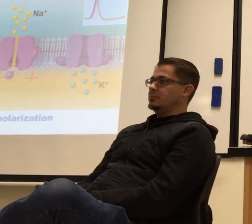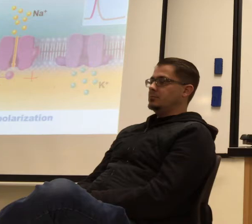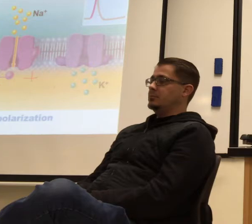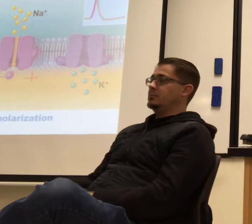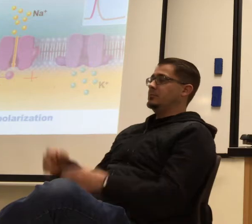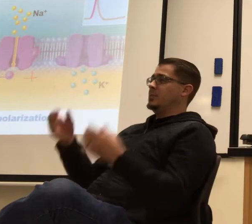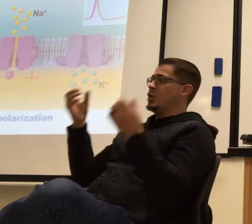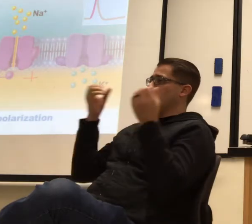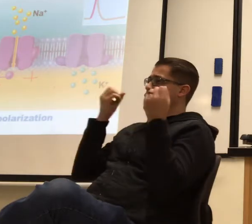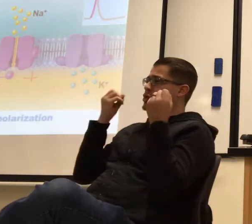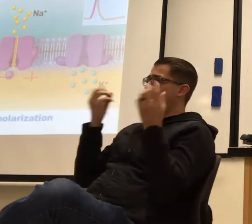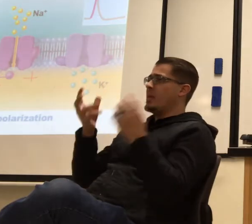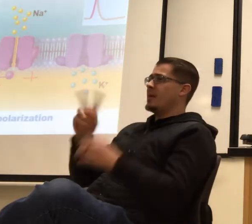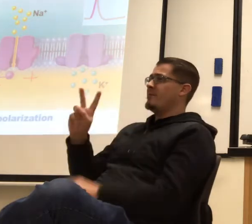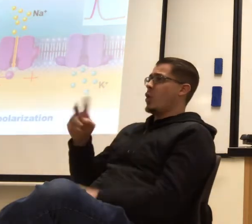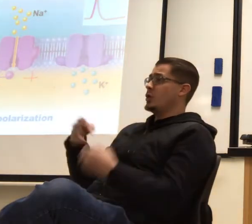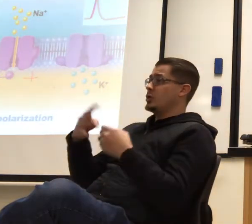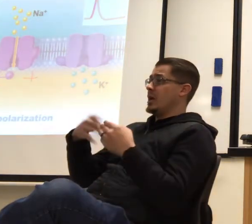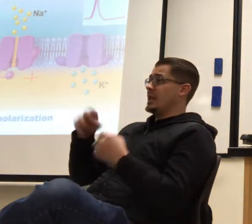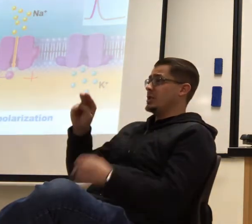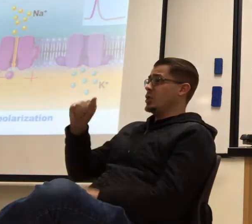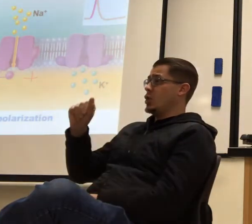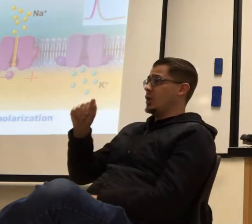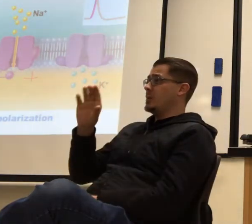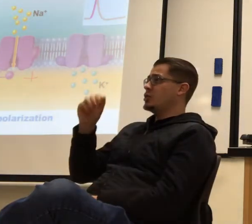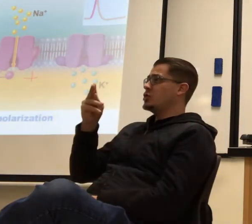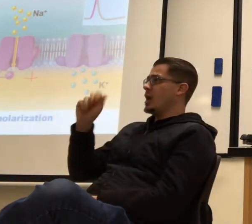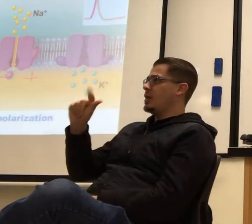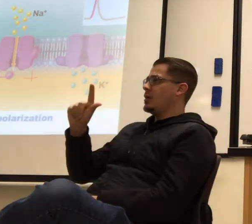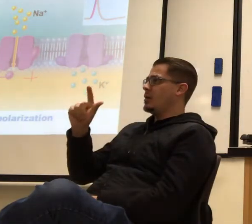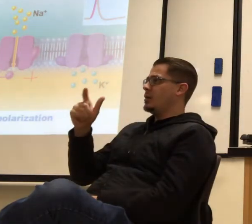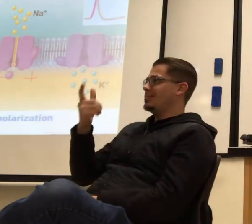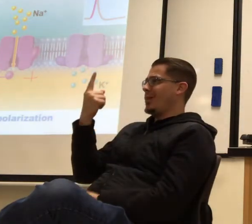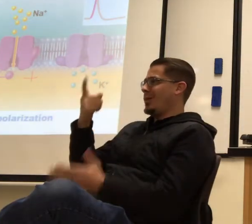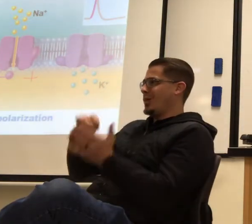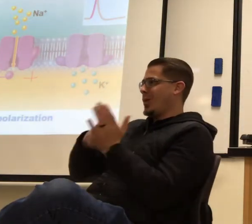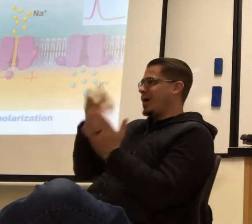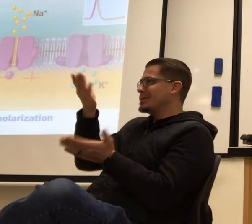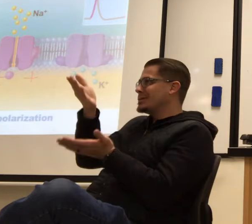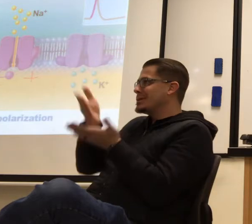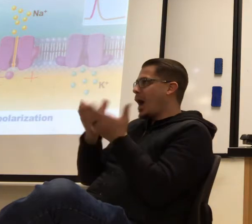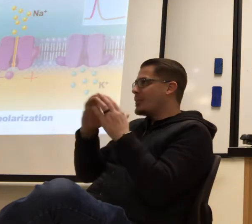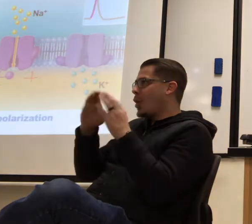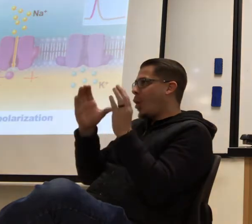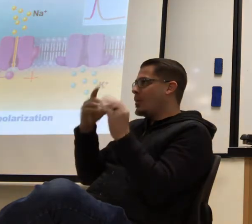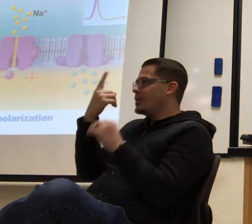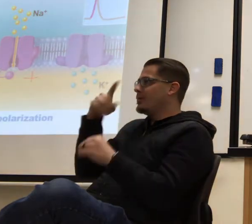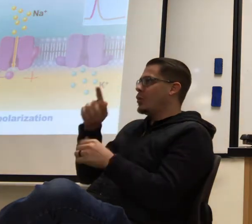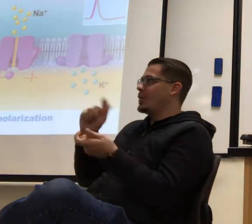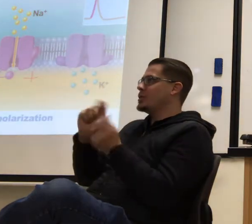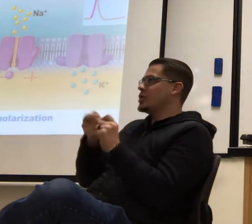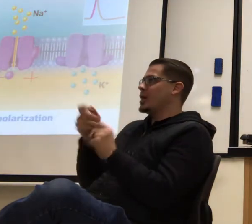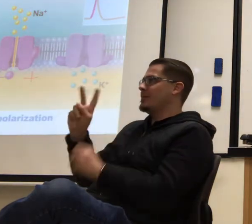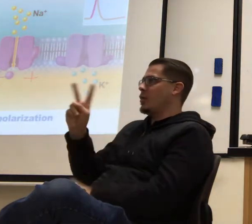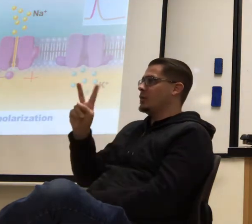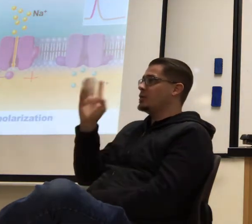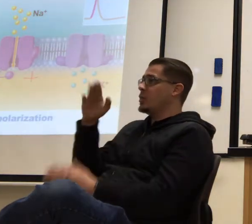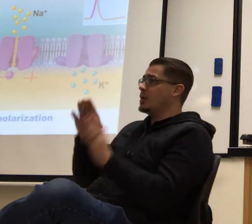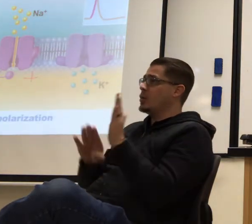voltage-gated sodium channels. All it takes is for some of them to open due to this change in voltage when you reach